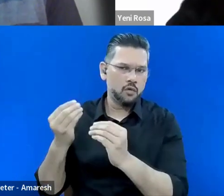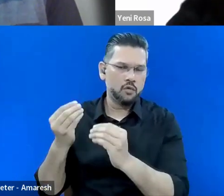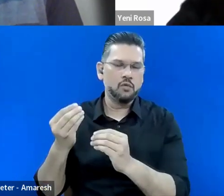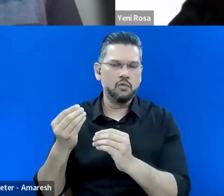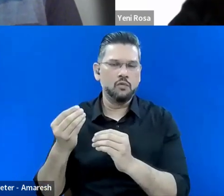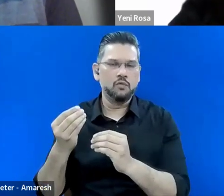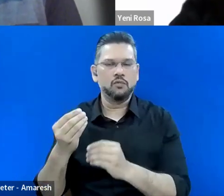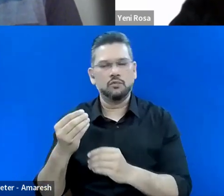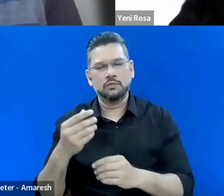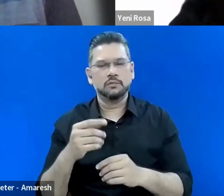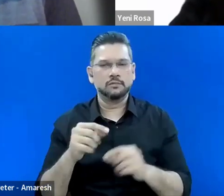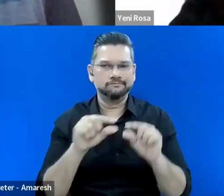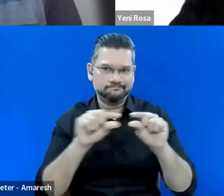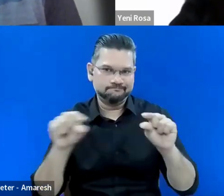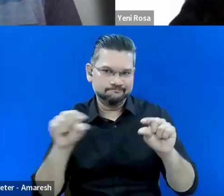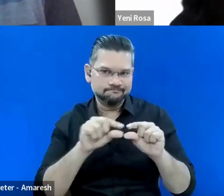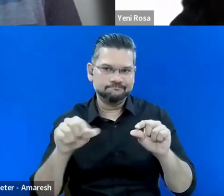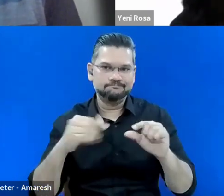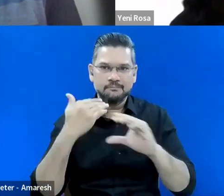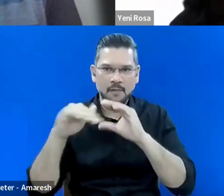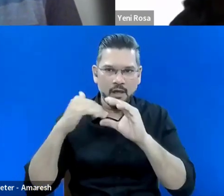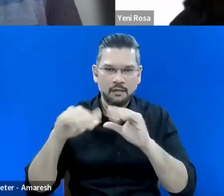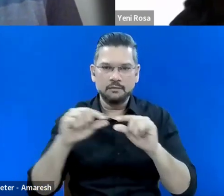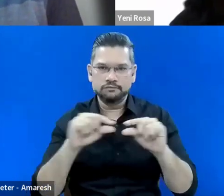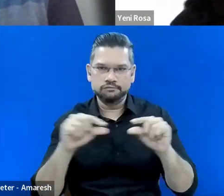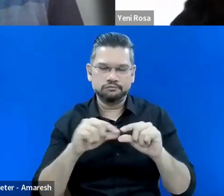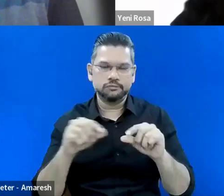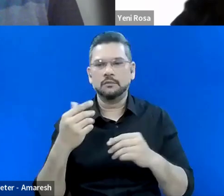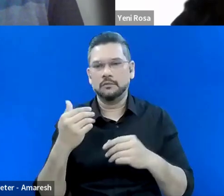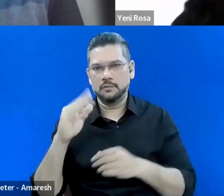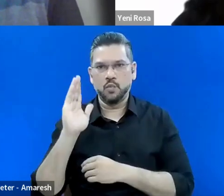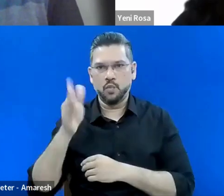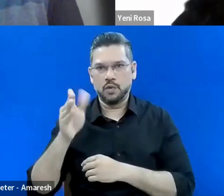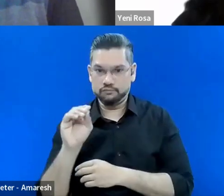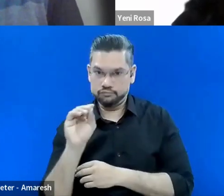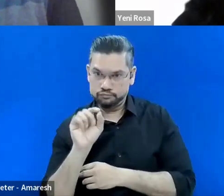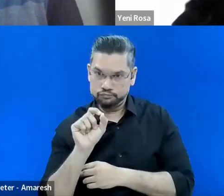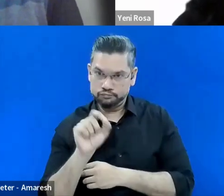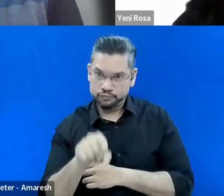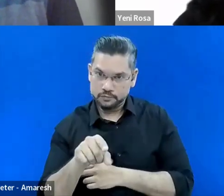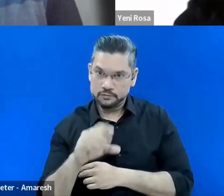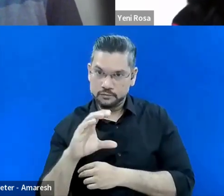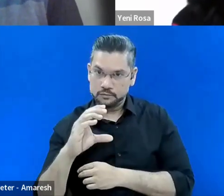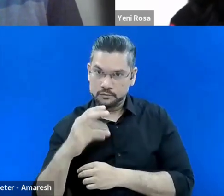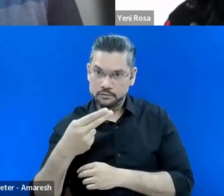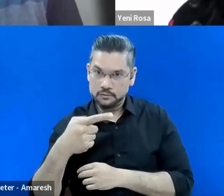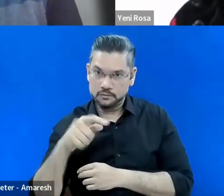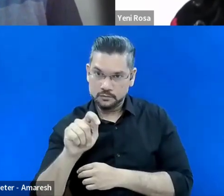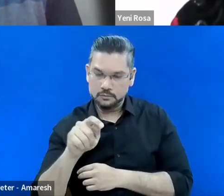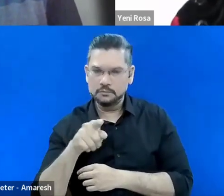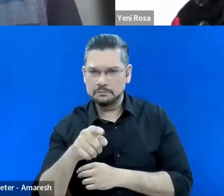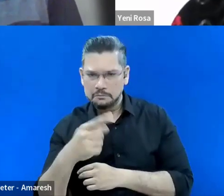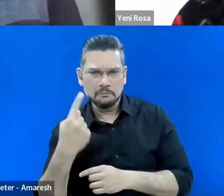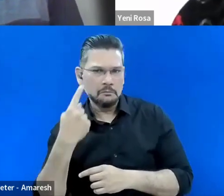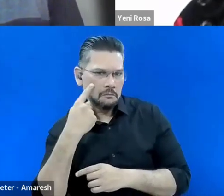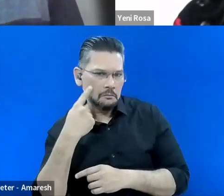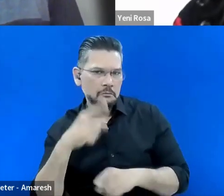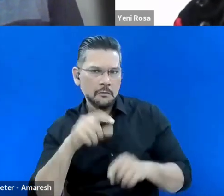any questions or if you want to learn more about our programs, you can directly write to us or visit our